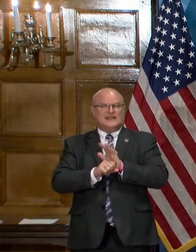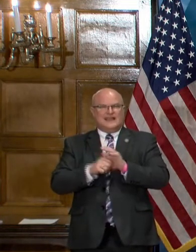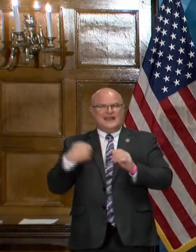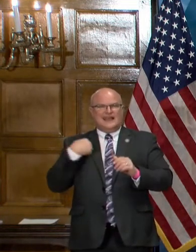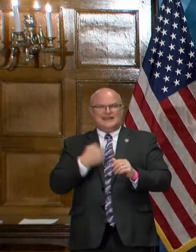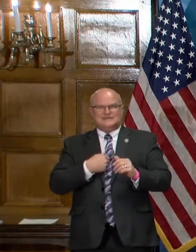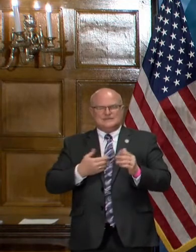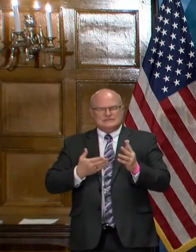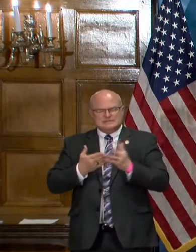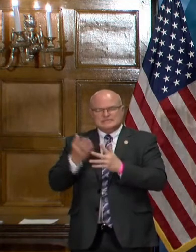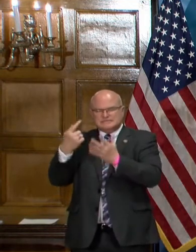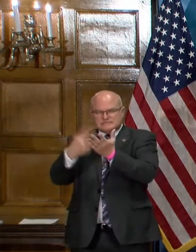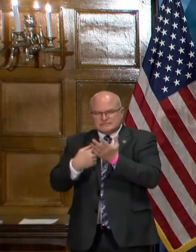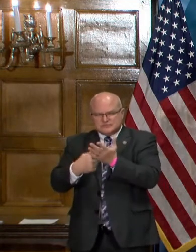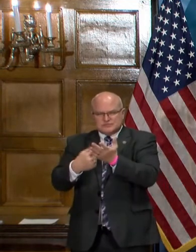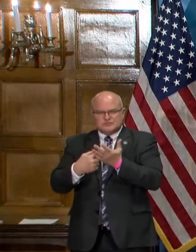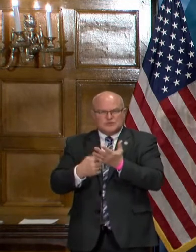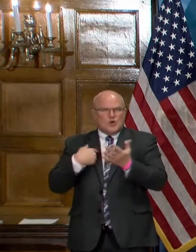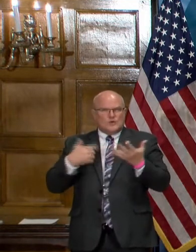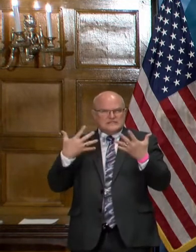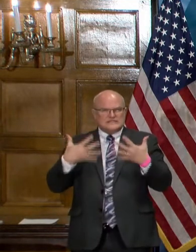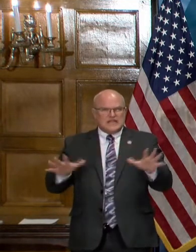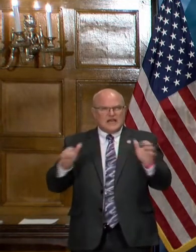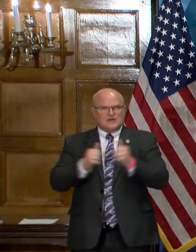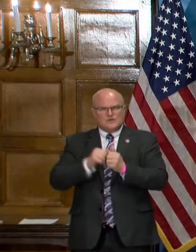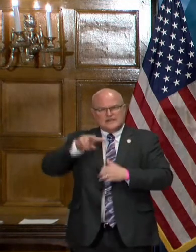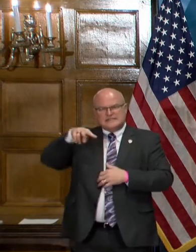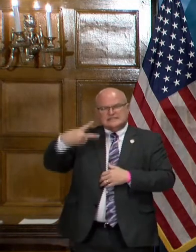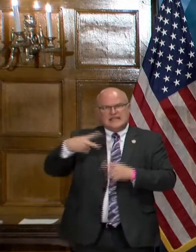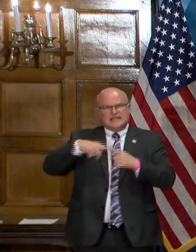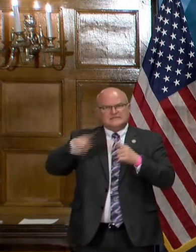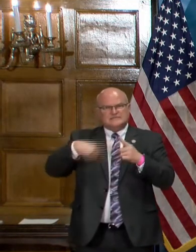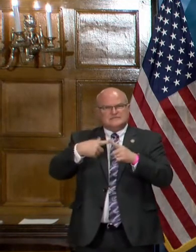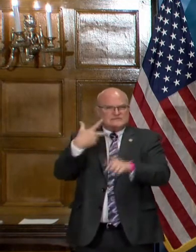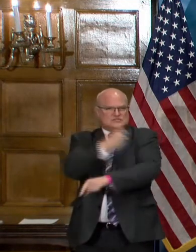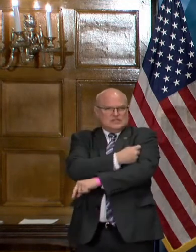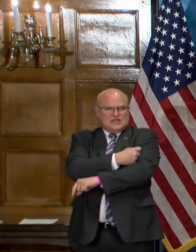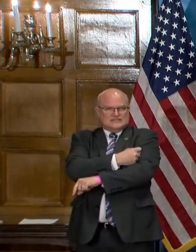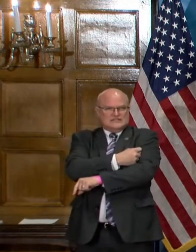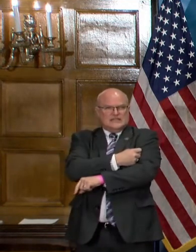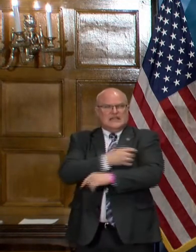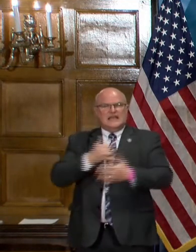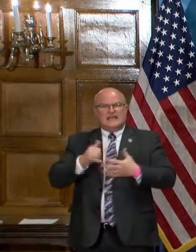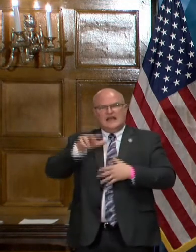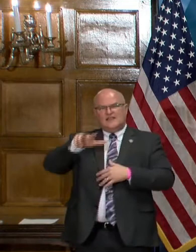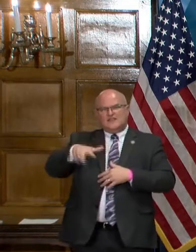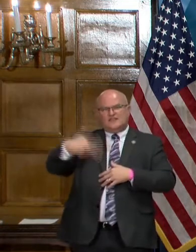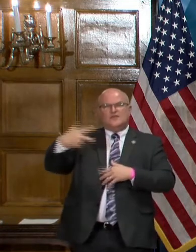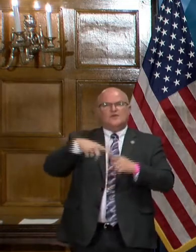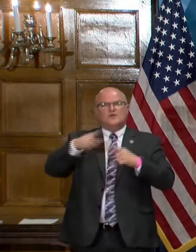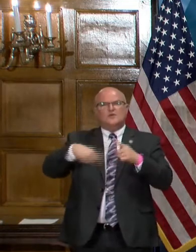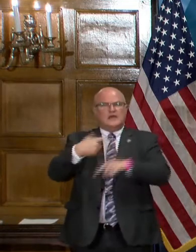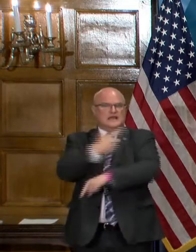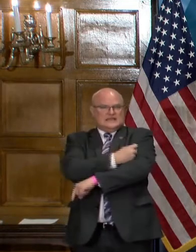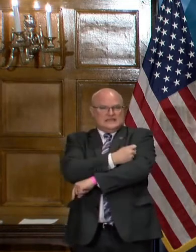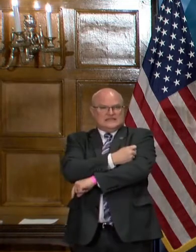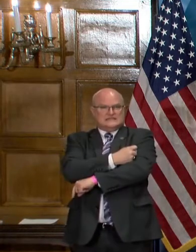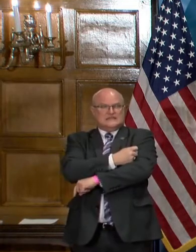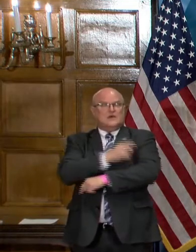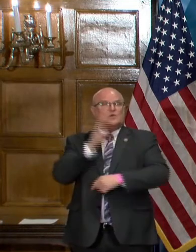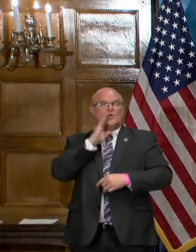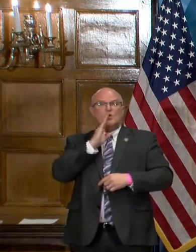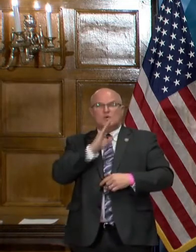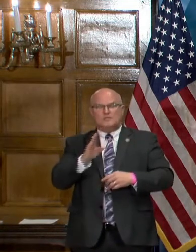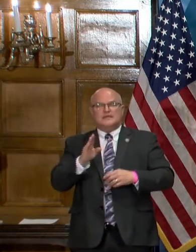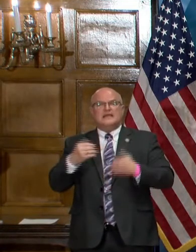we get through, we're pretty much done with our second round clinics, and we're getting into third round clinics, there'll be, excuse me, we'll be